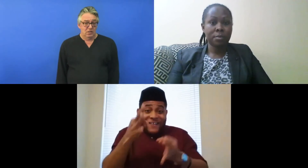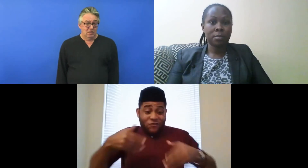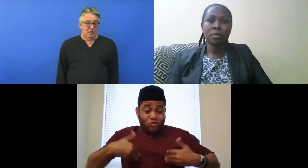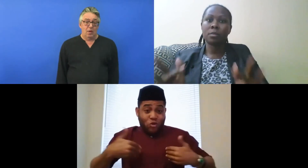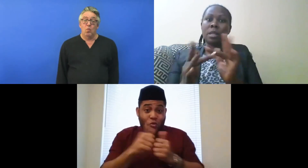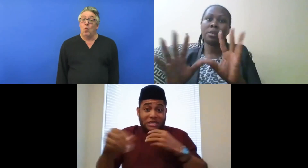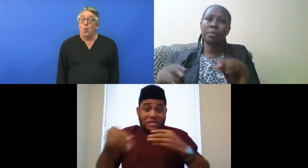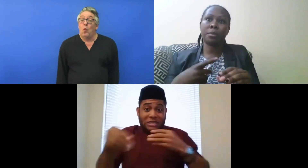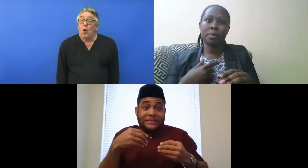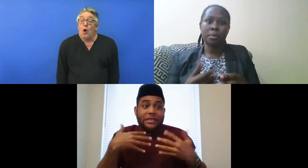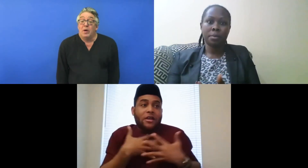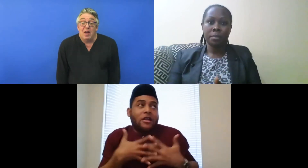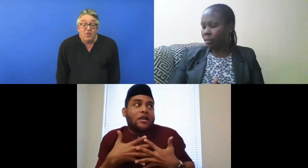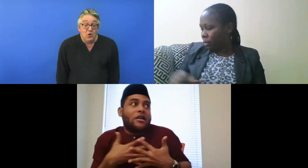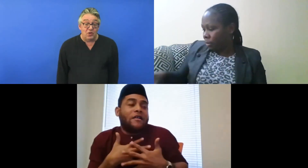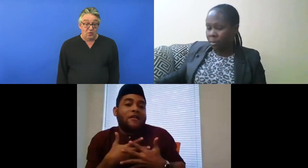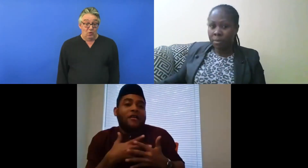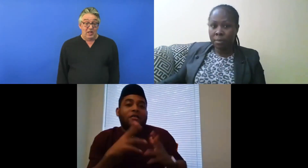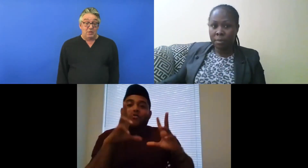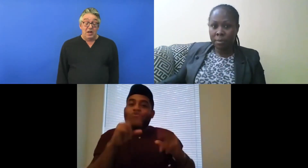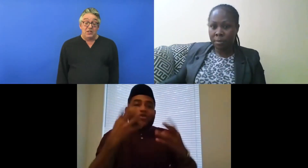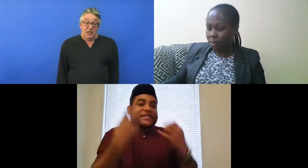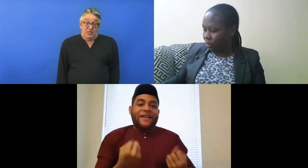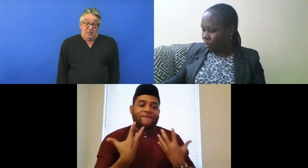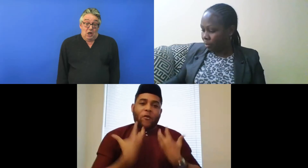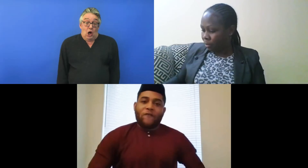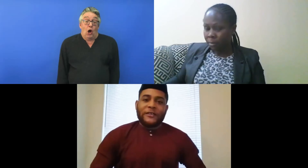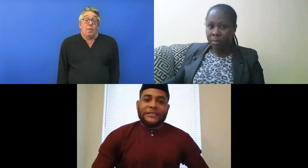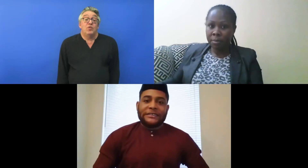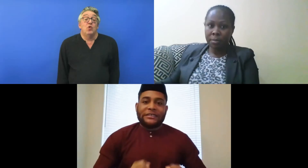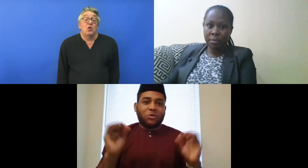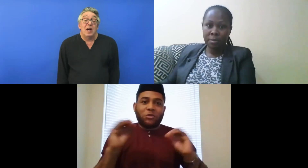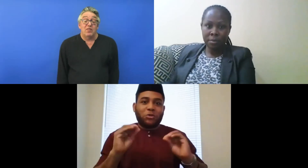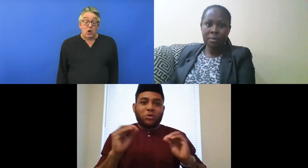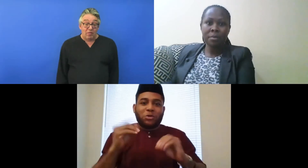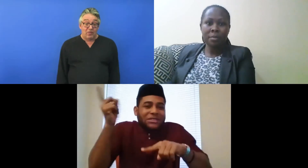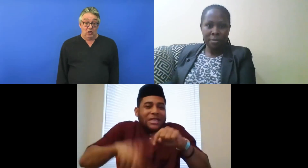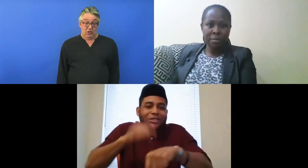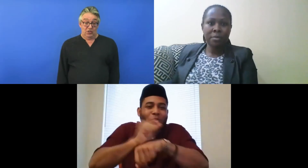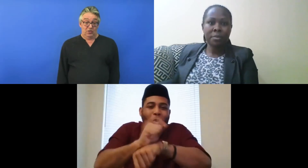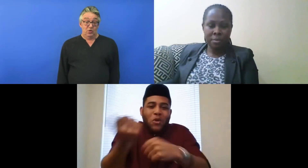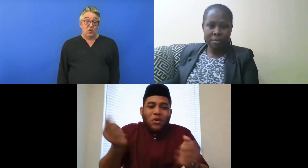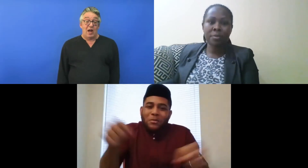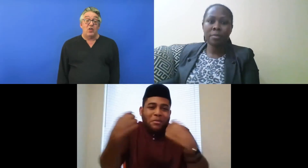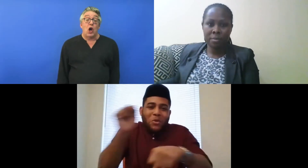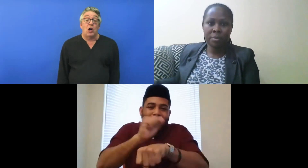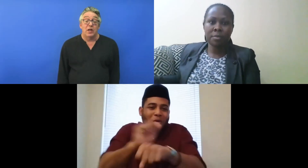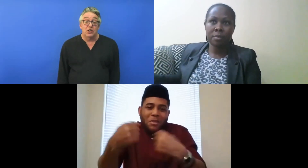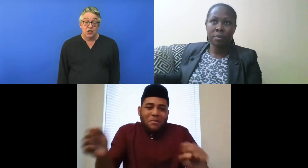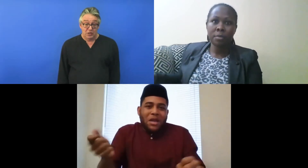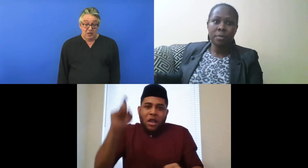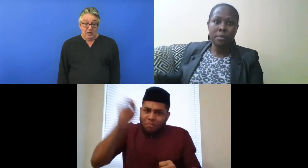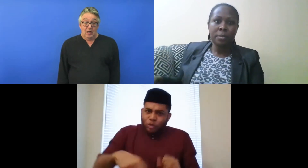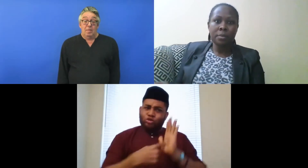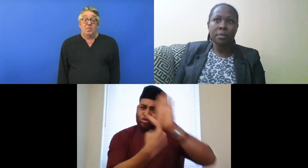legislation, but if youth with disabilities do not have the confidence, do not have the